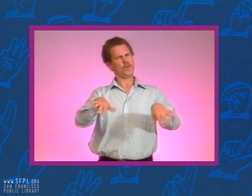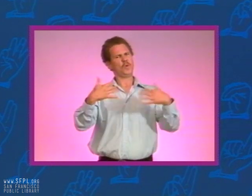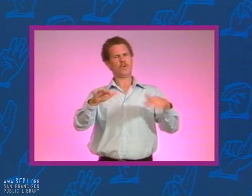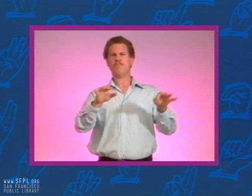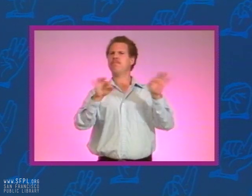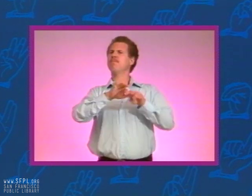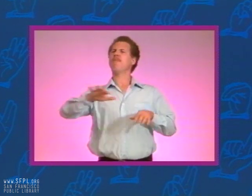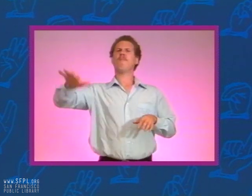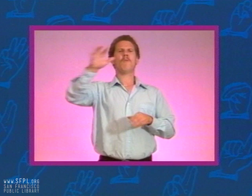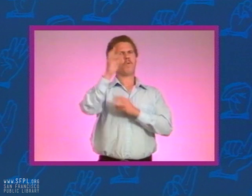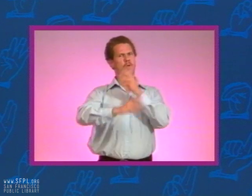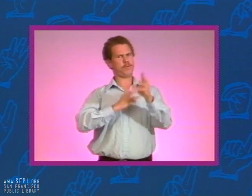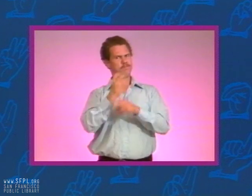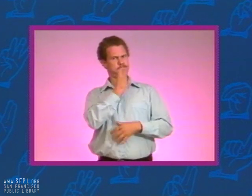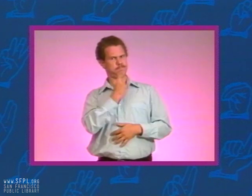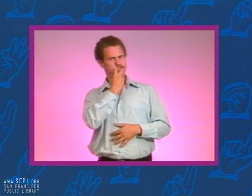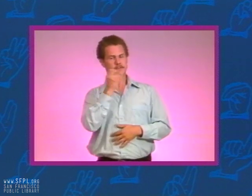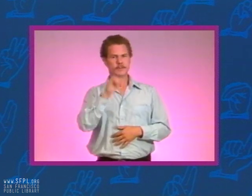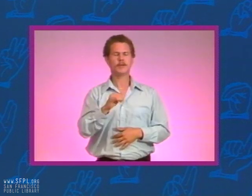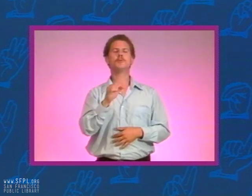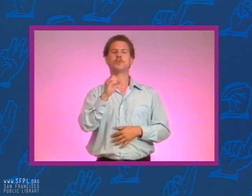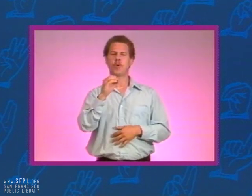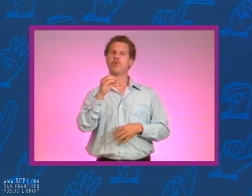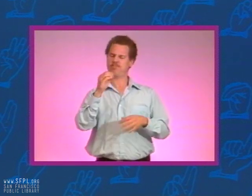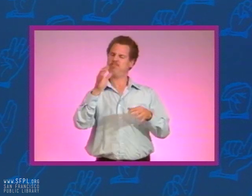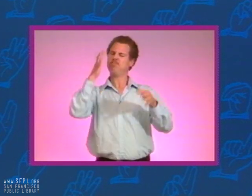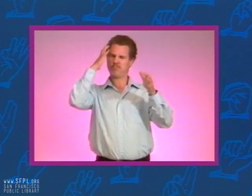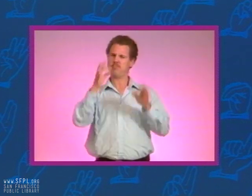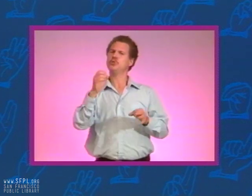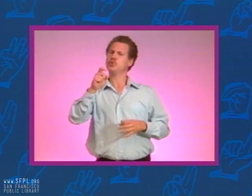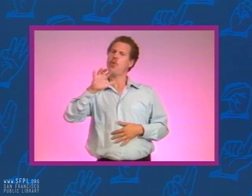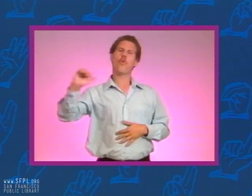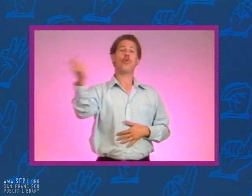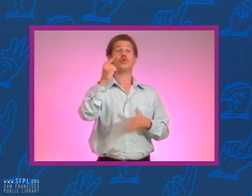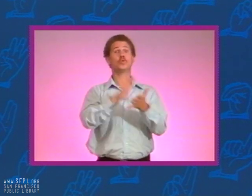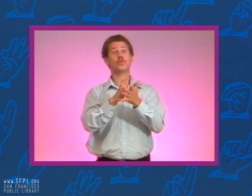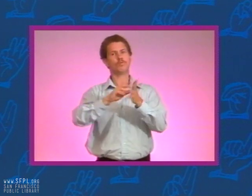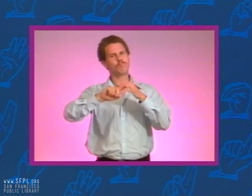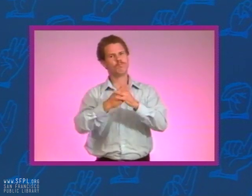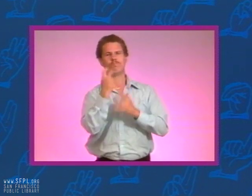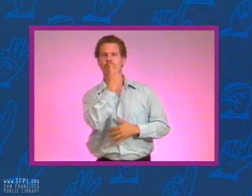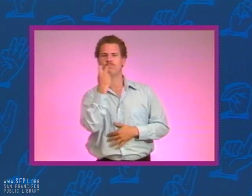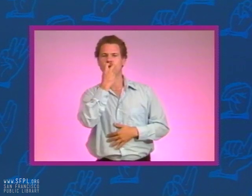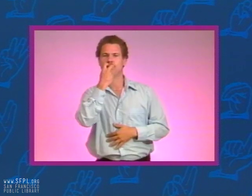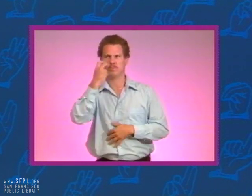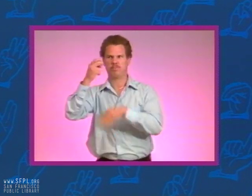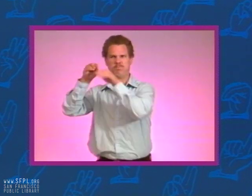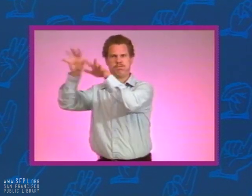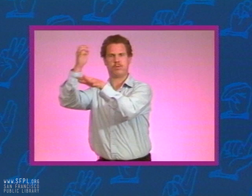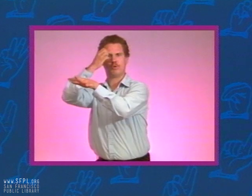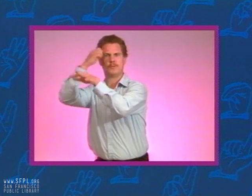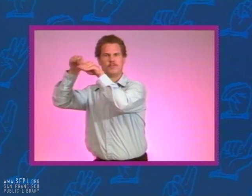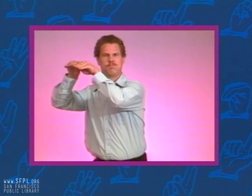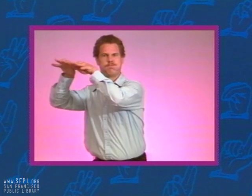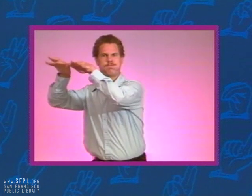world should learn these skills exclusively, and declared that all educational institutions for the deaf should adopt this oral